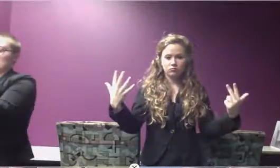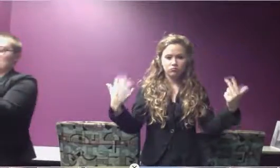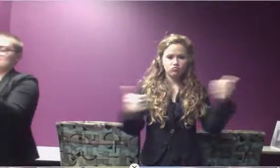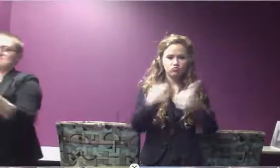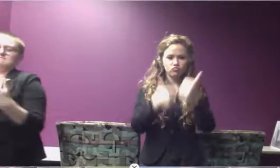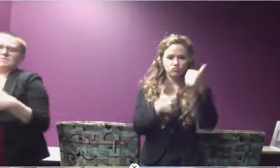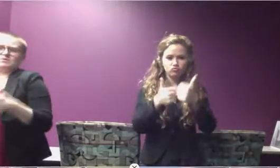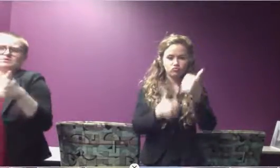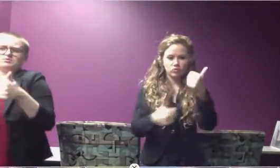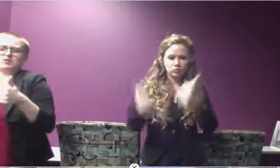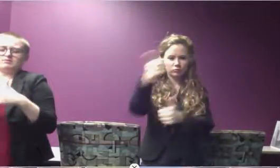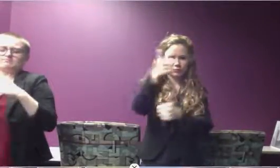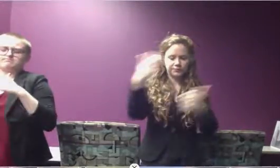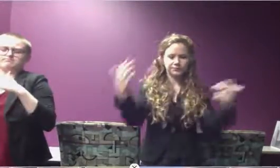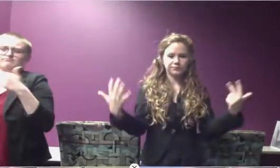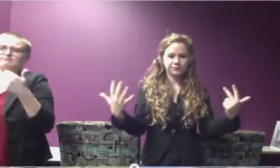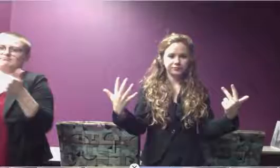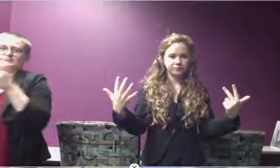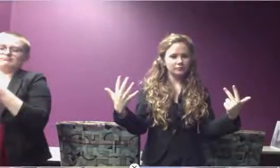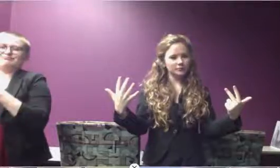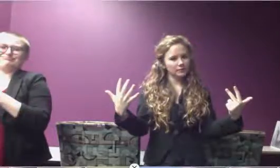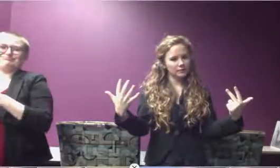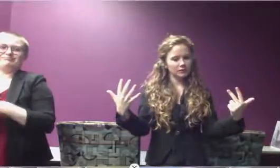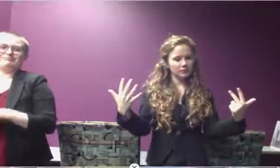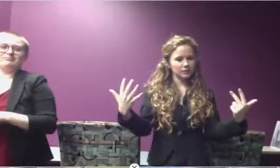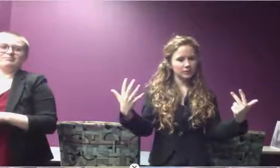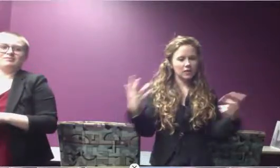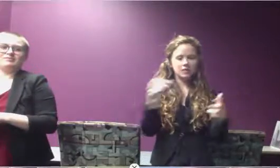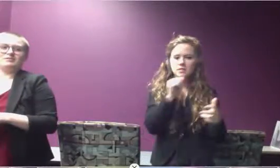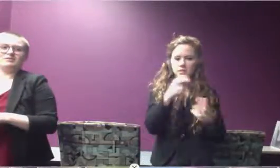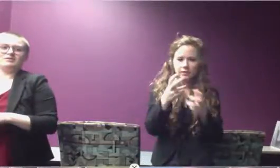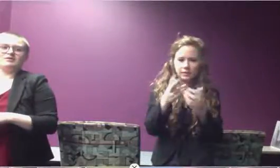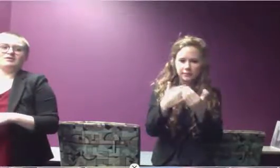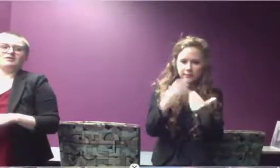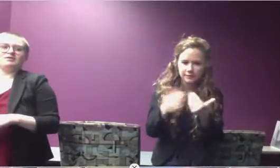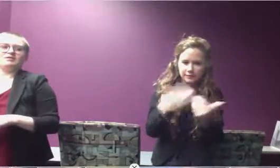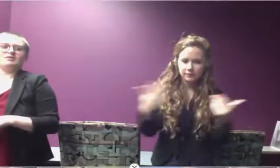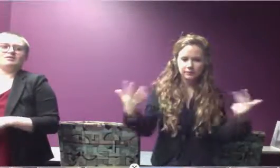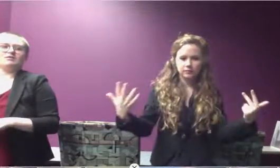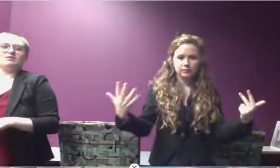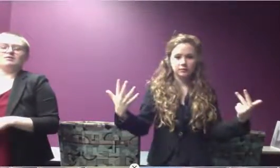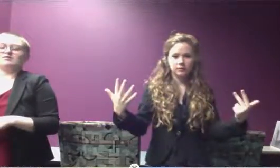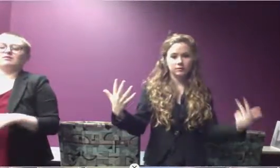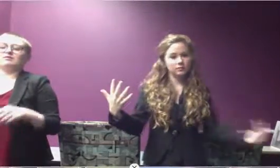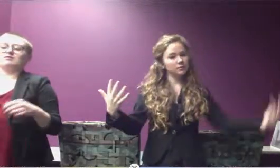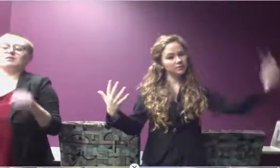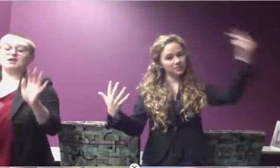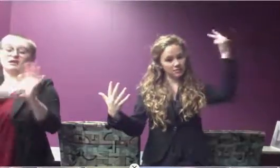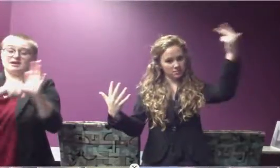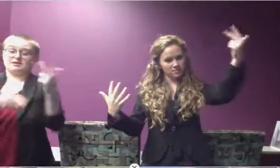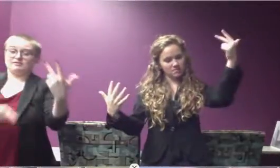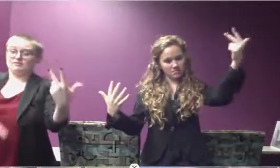So what if you have 5 and -3? Which is the most, which is the greatest?